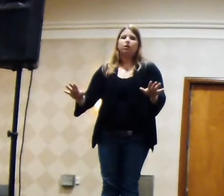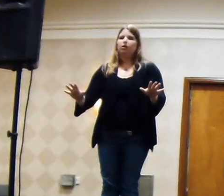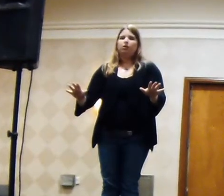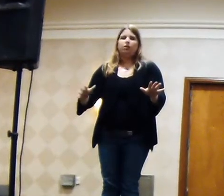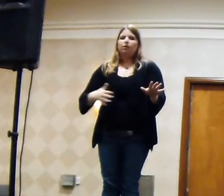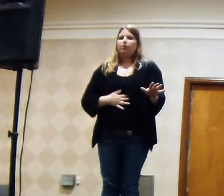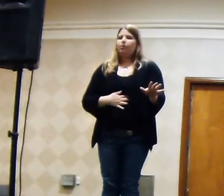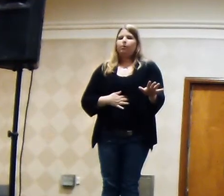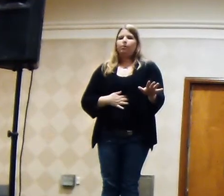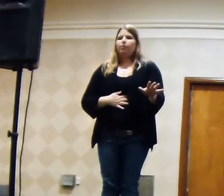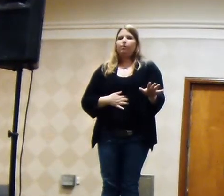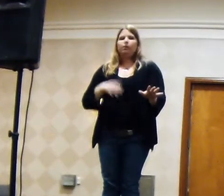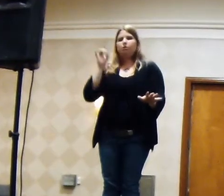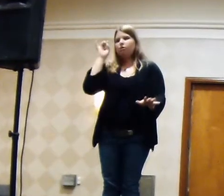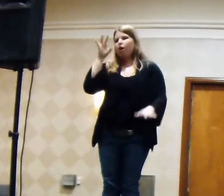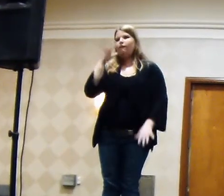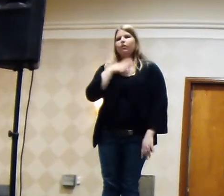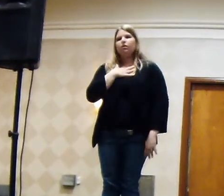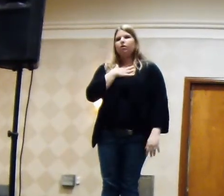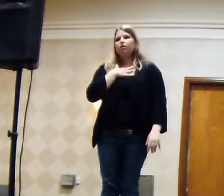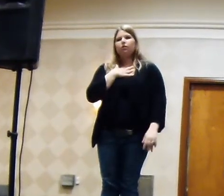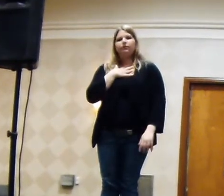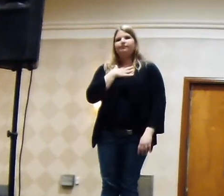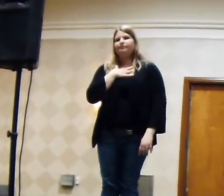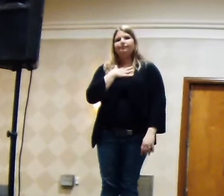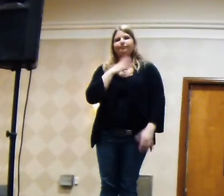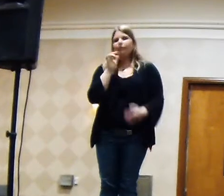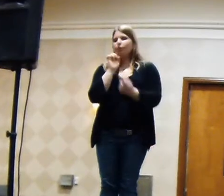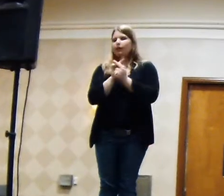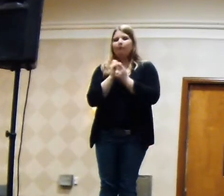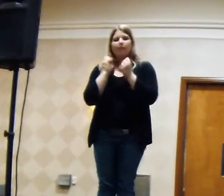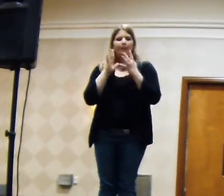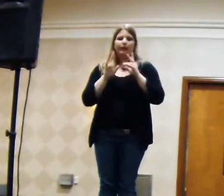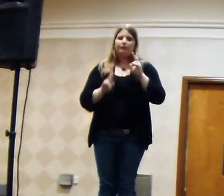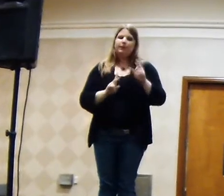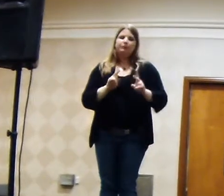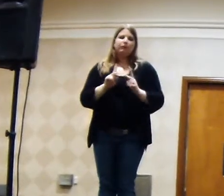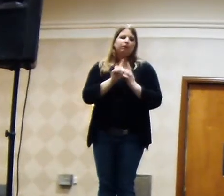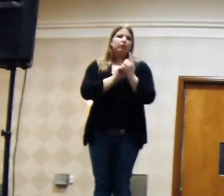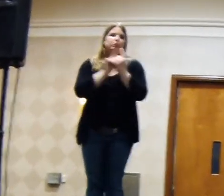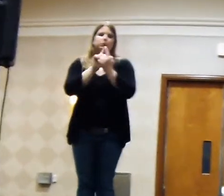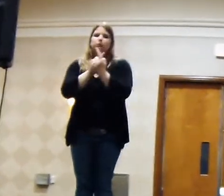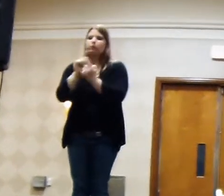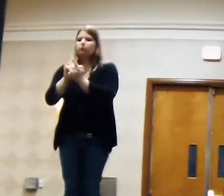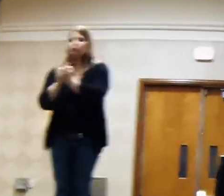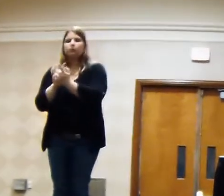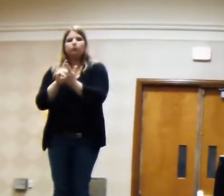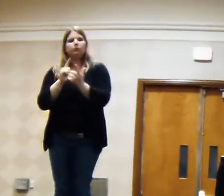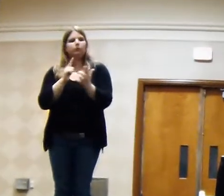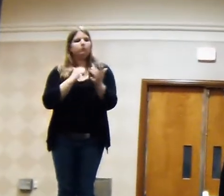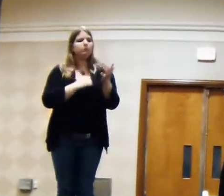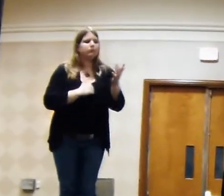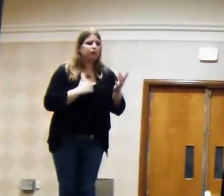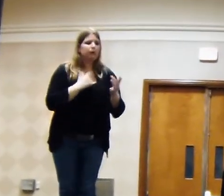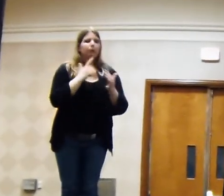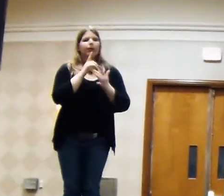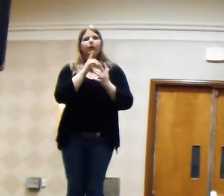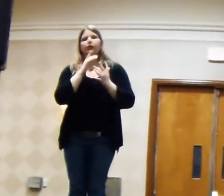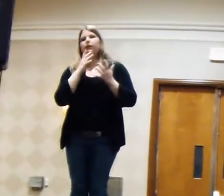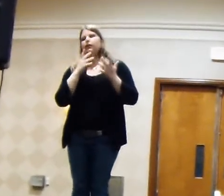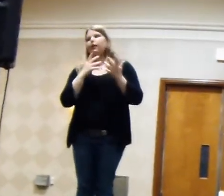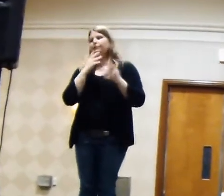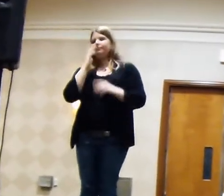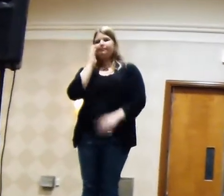felt terrible. We'd met a lot of people. We'd, you know, been into the space program and been really gung-ho about it.